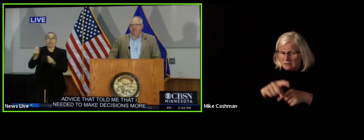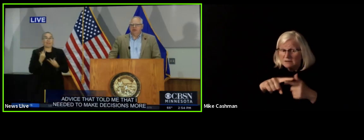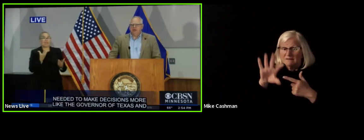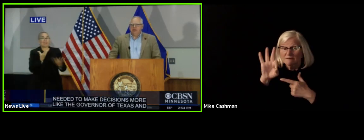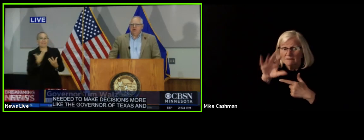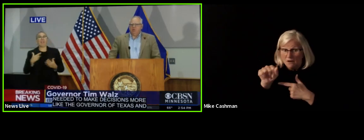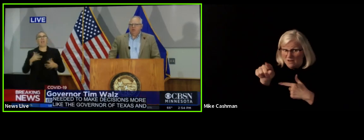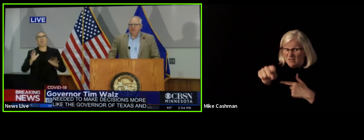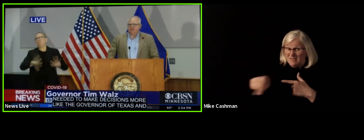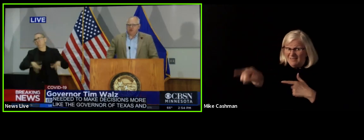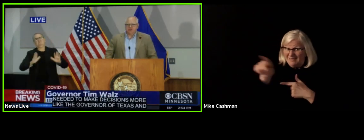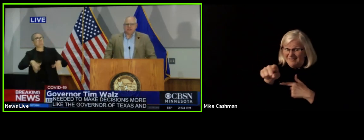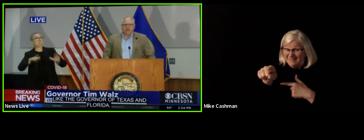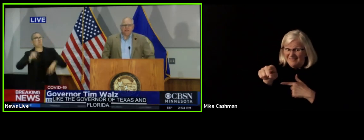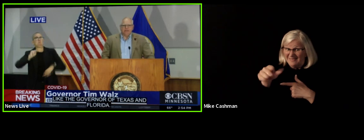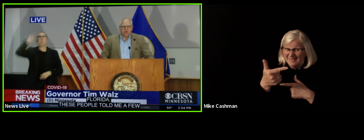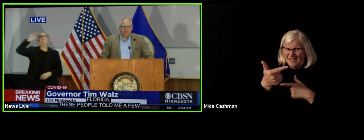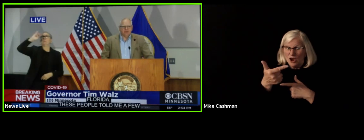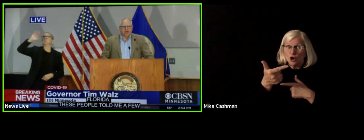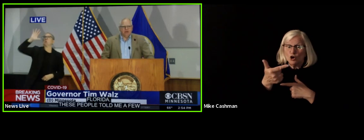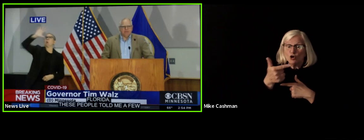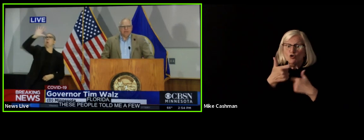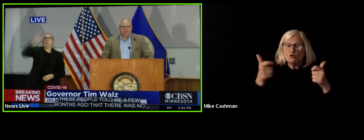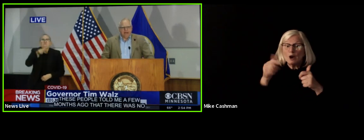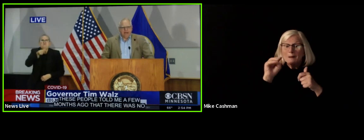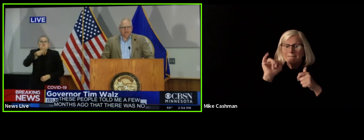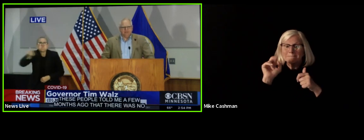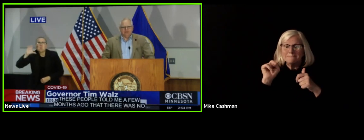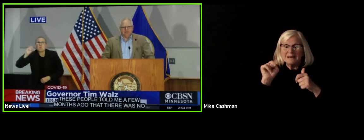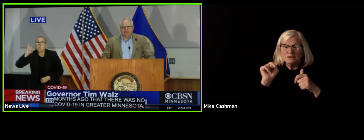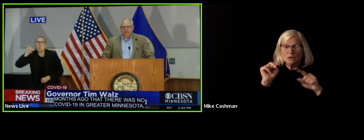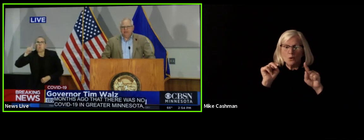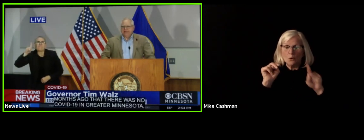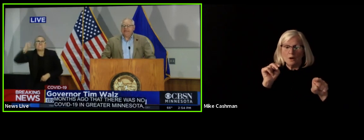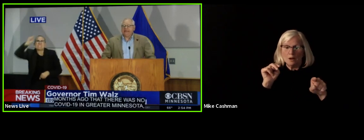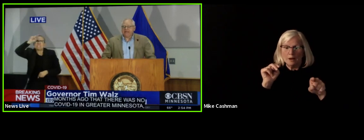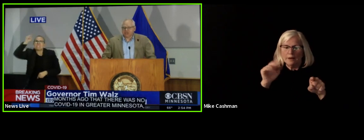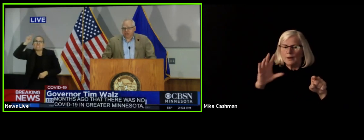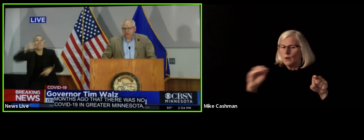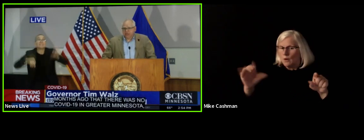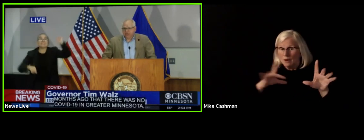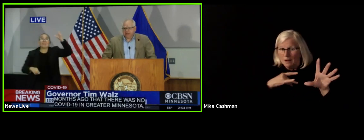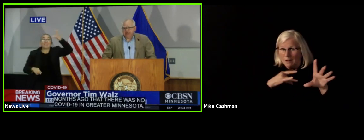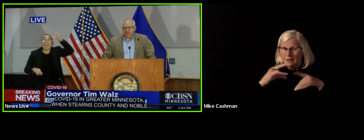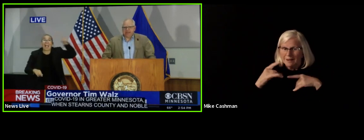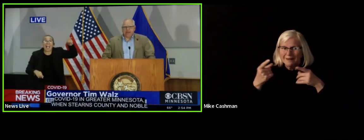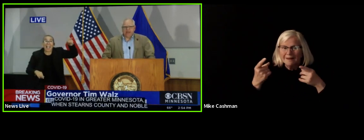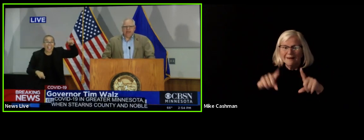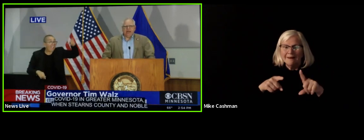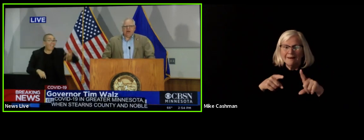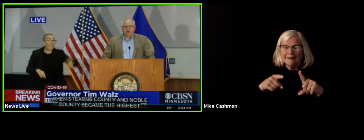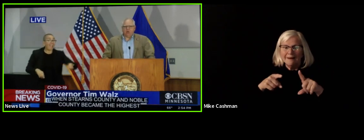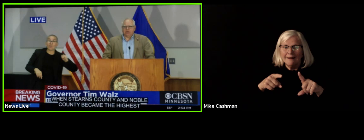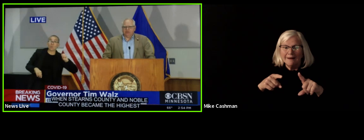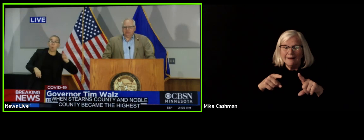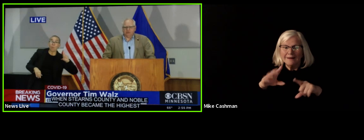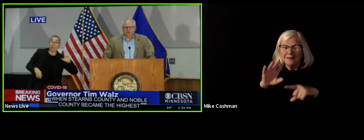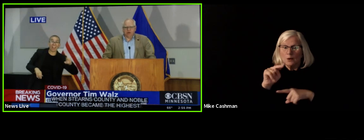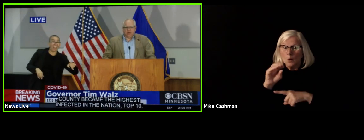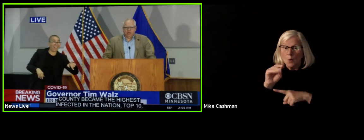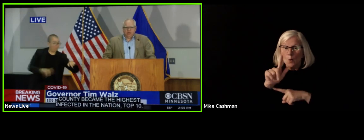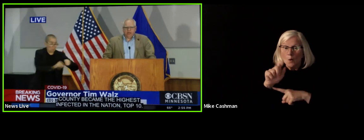Minnesota when Stearns County and Nobles County became the highest infected in the nation, top 10, and how quickly this